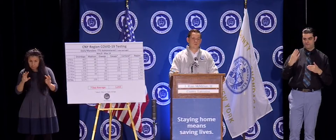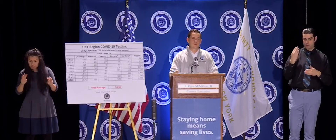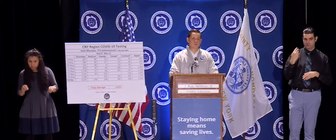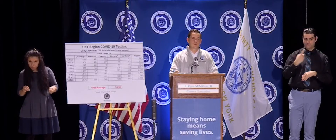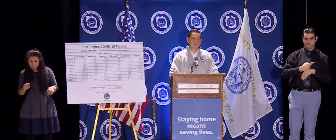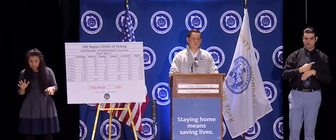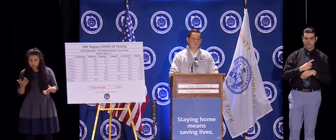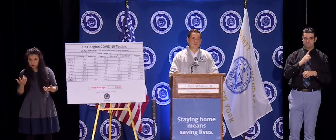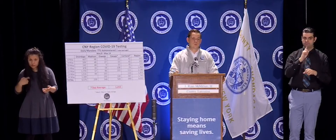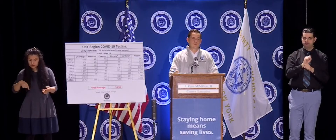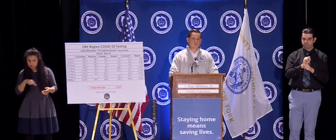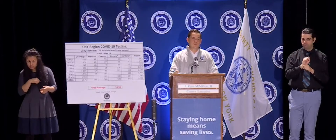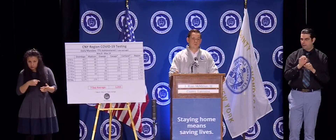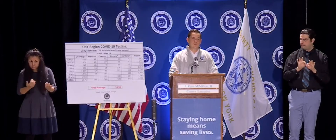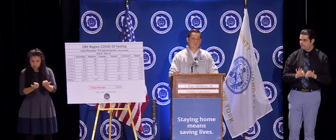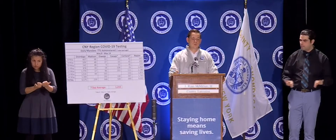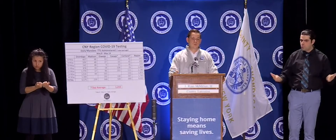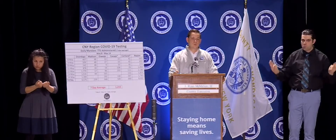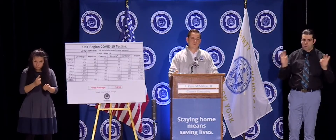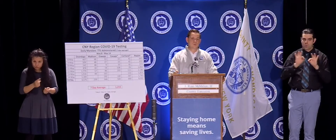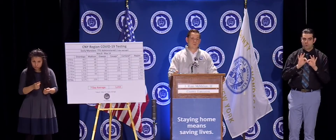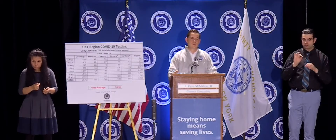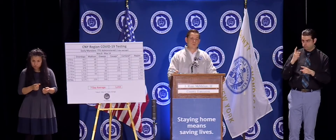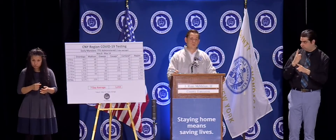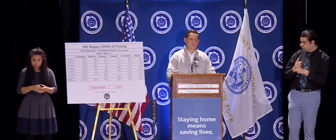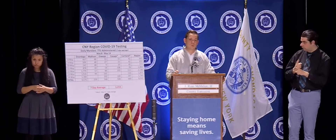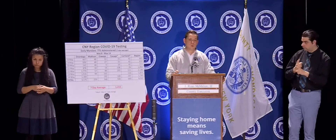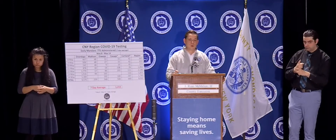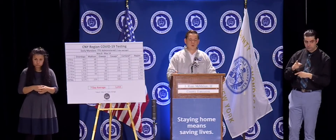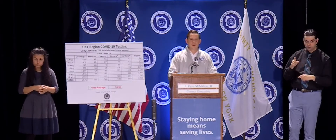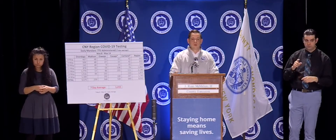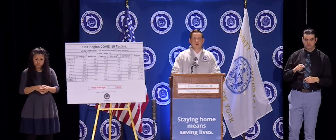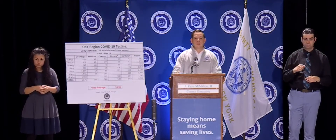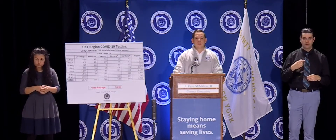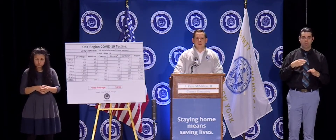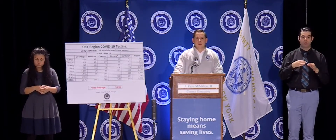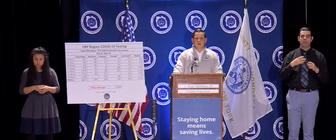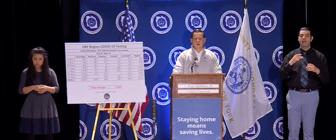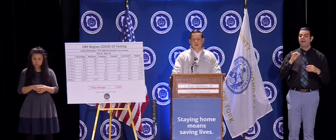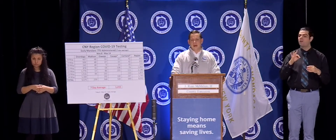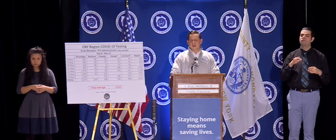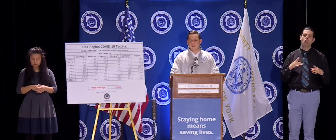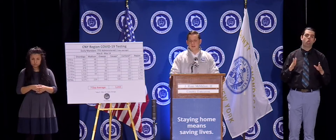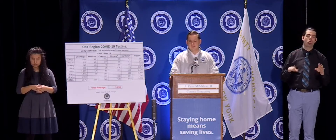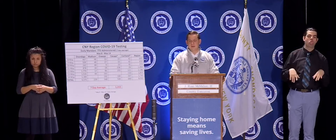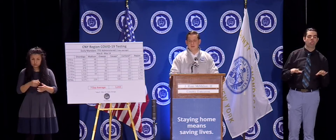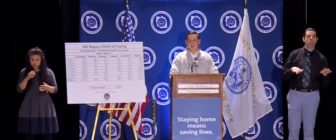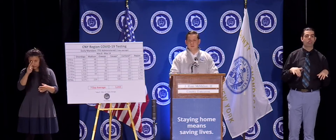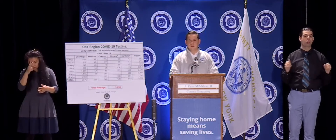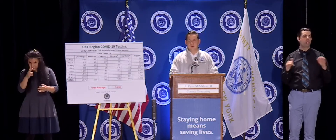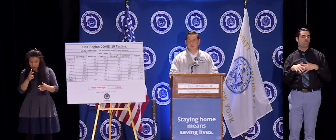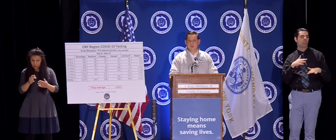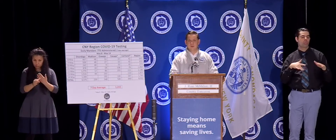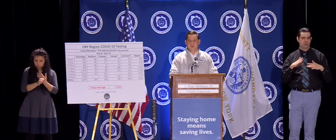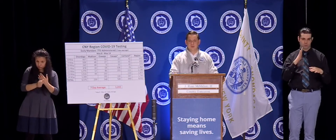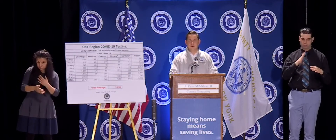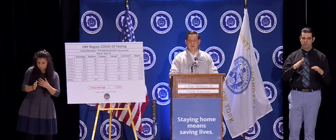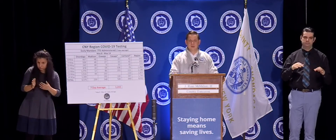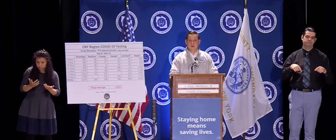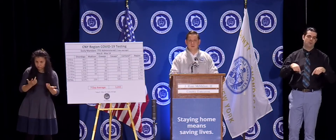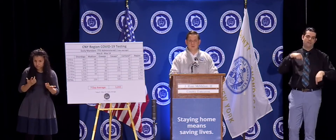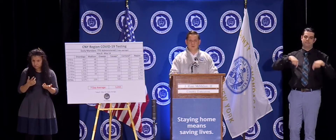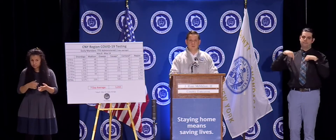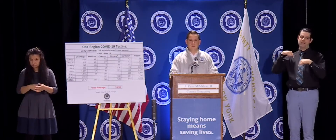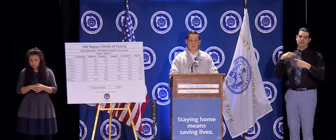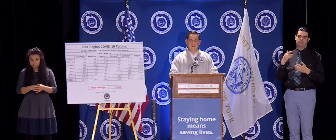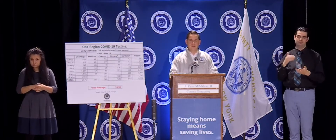is it in order for us to get to phase 2? I mean, because we could potentially slip backwards if we don't keep up, right? Yeah, I think look